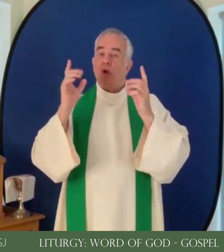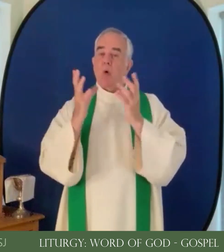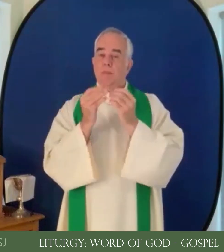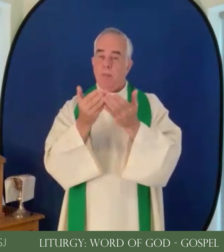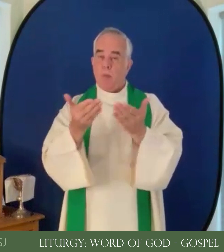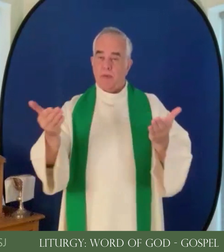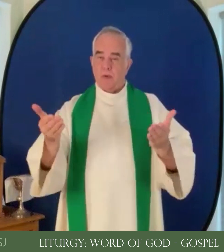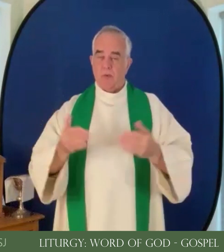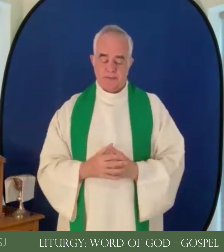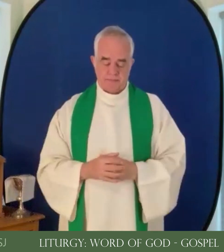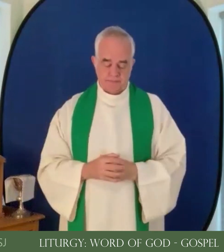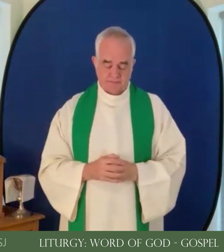the Lord be with you.